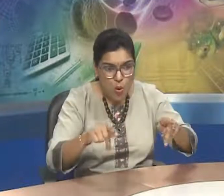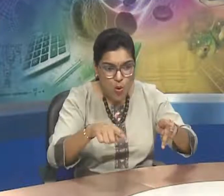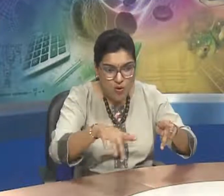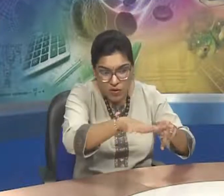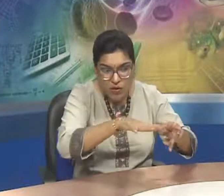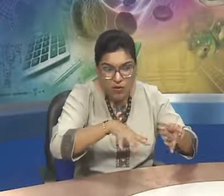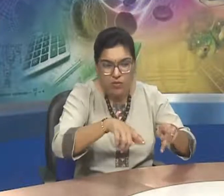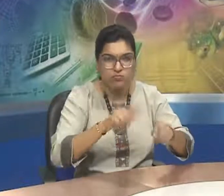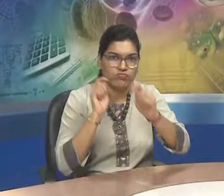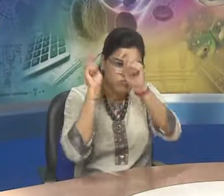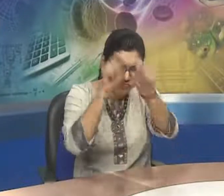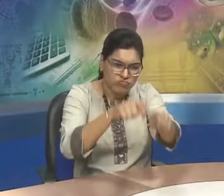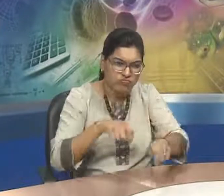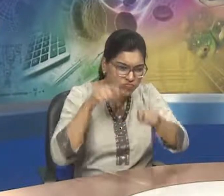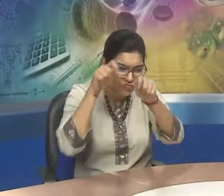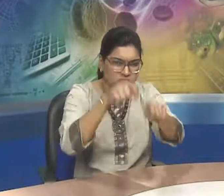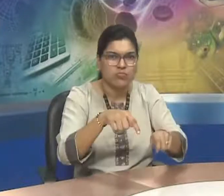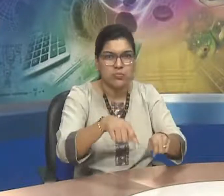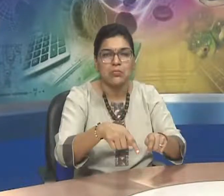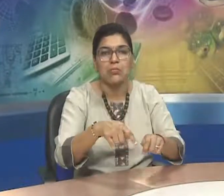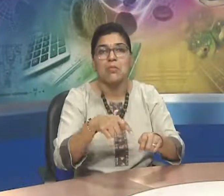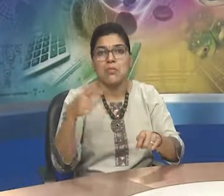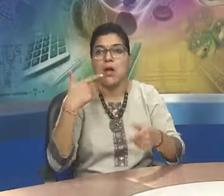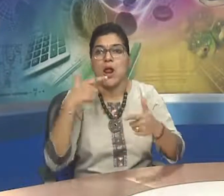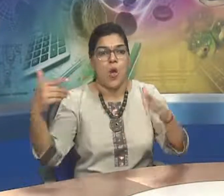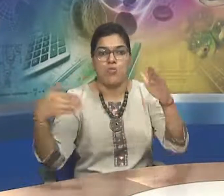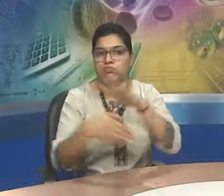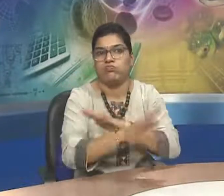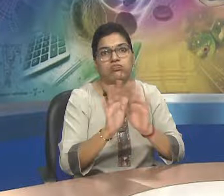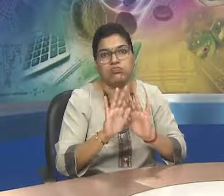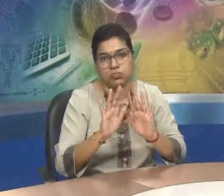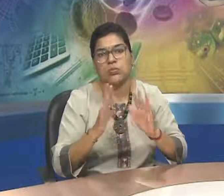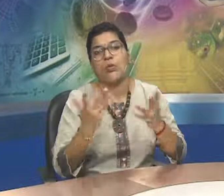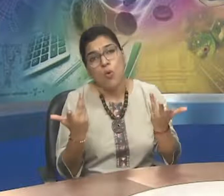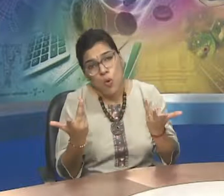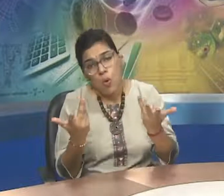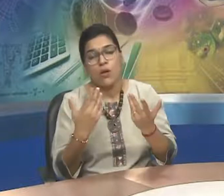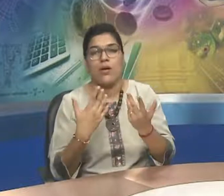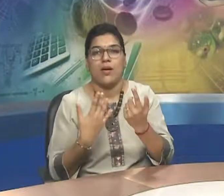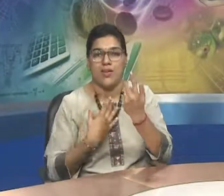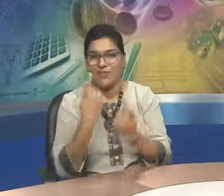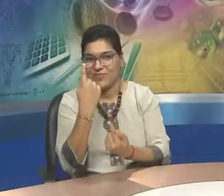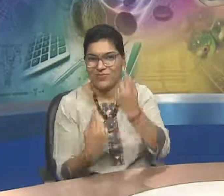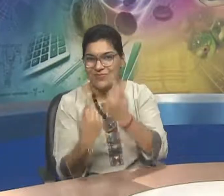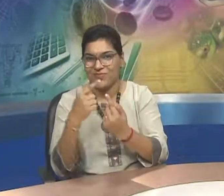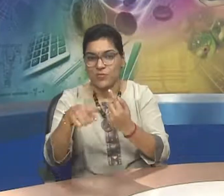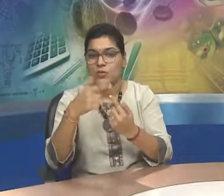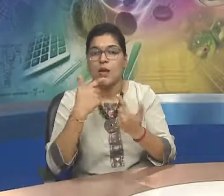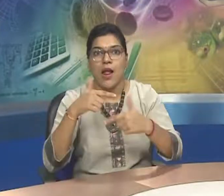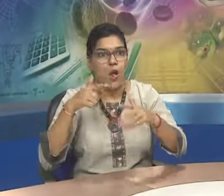So, and also sometime on the road when there is some work going on,